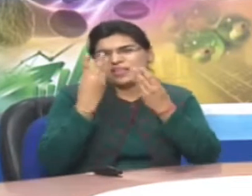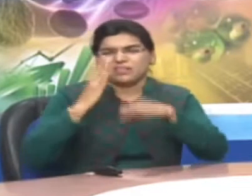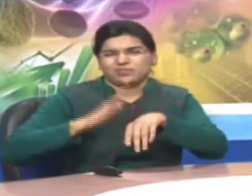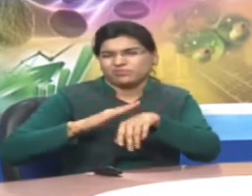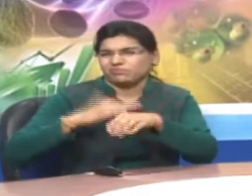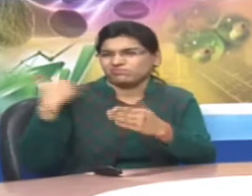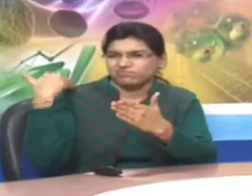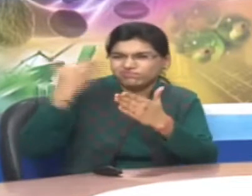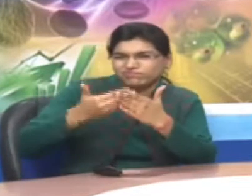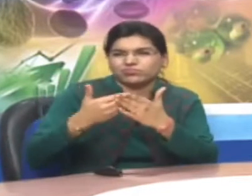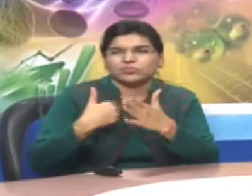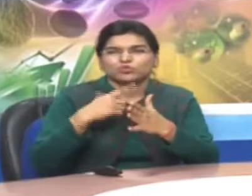a job in town.